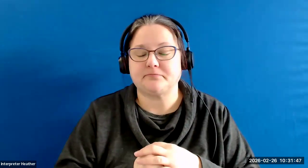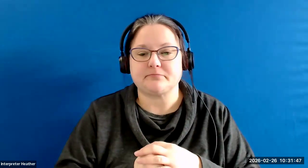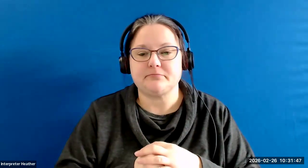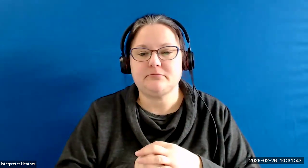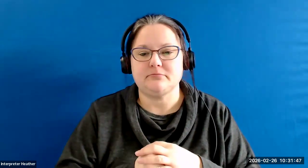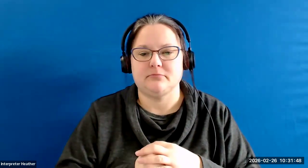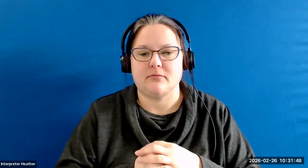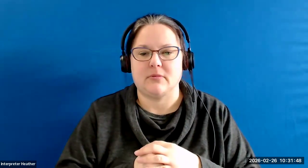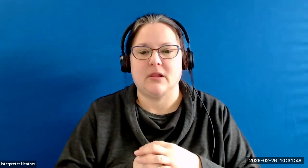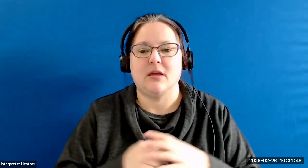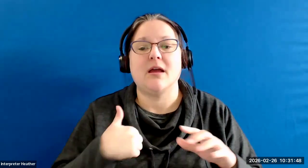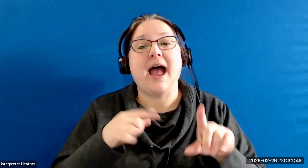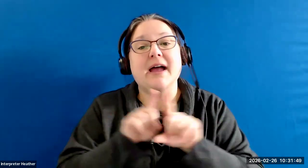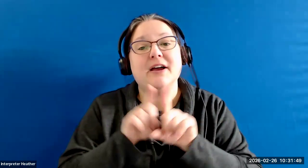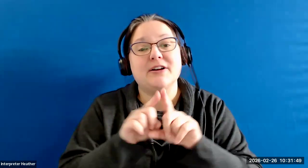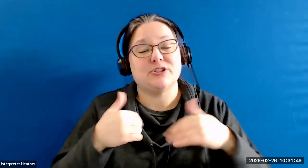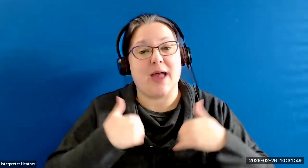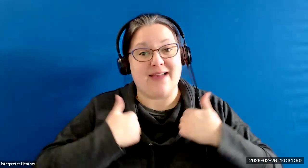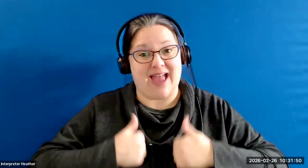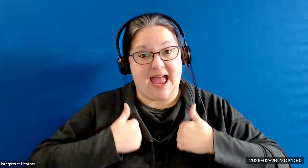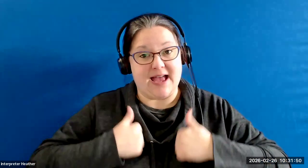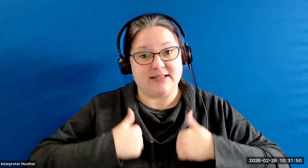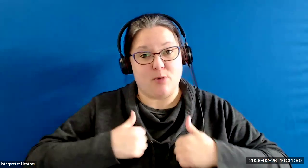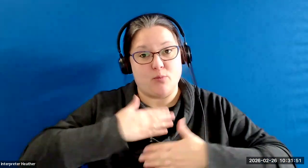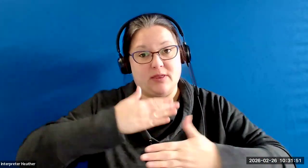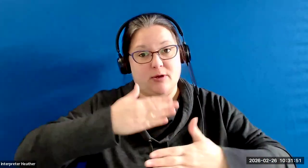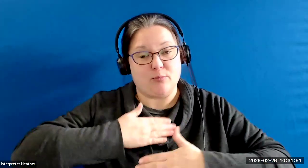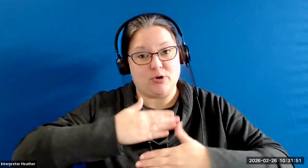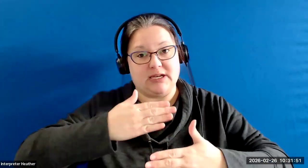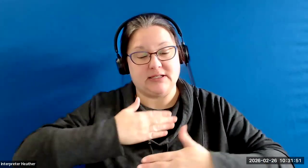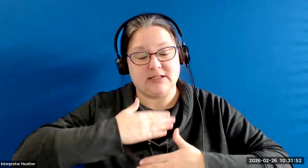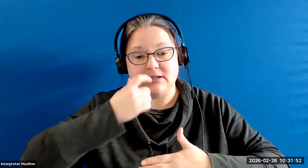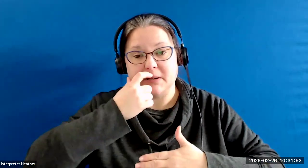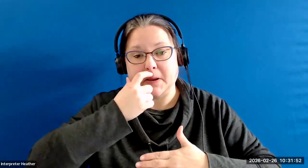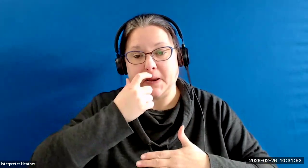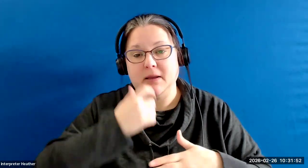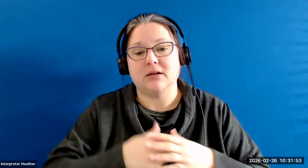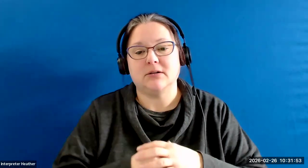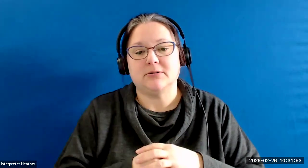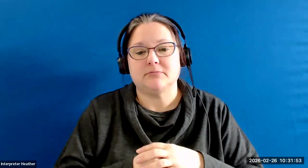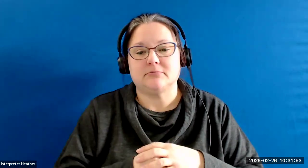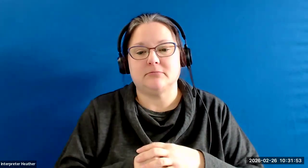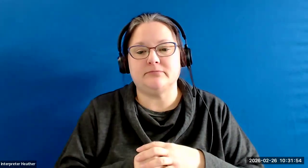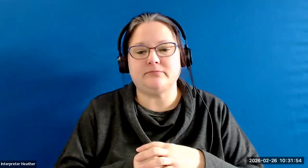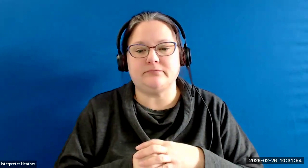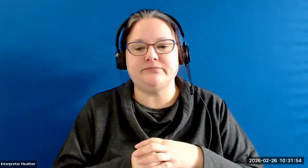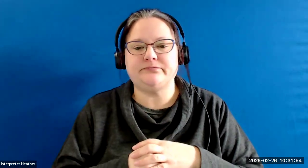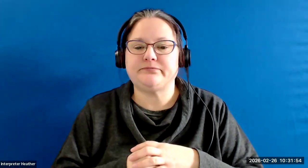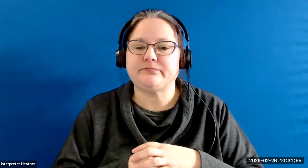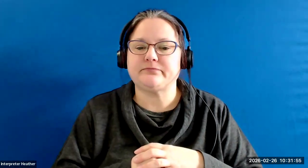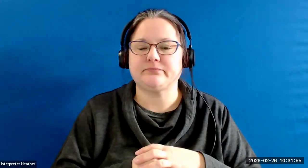And I also developed asthma during this time, which is a compounding factor um,